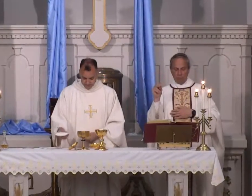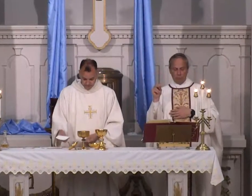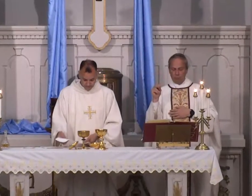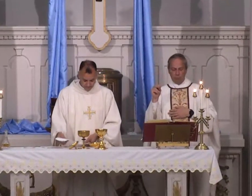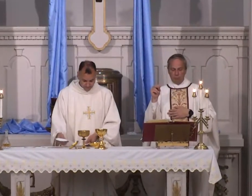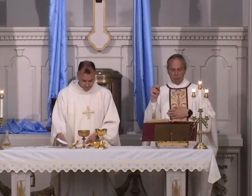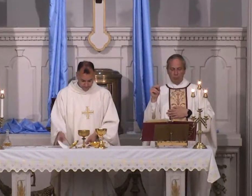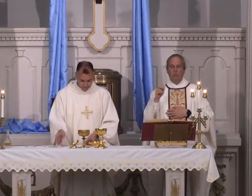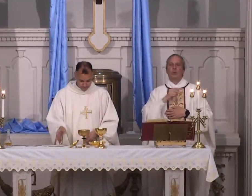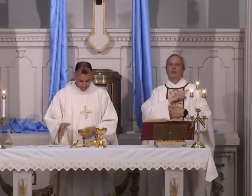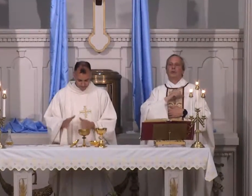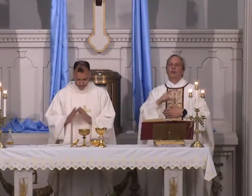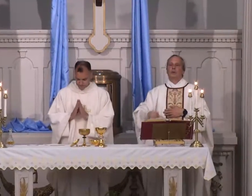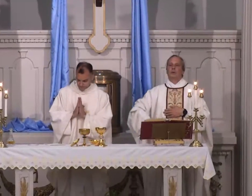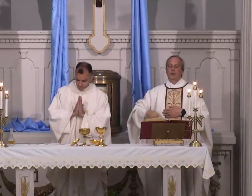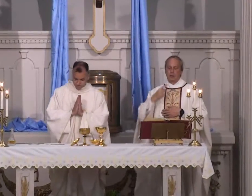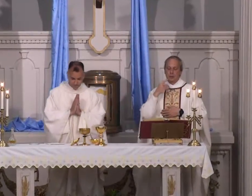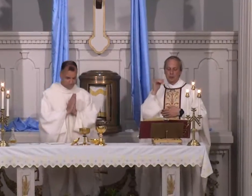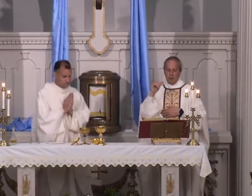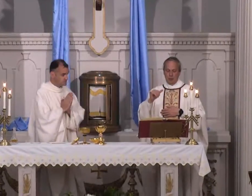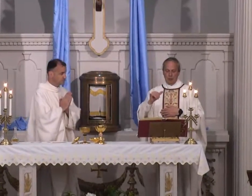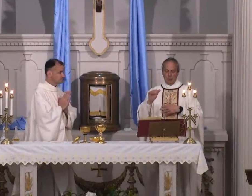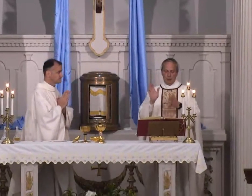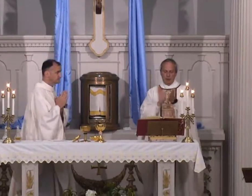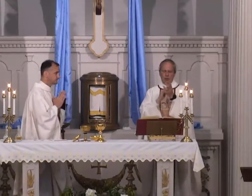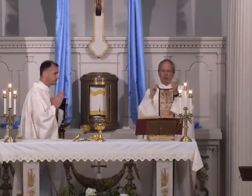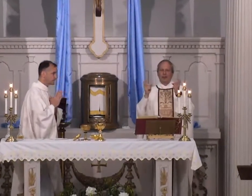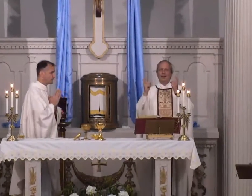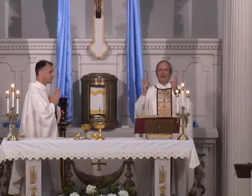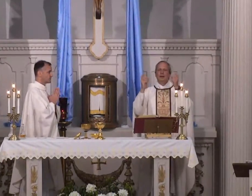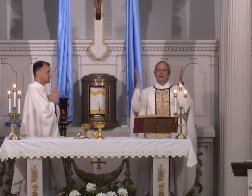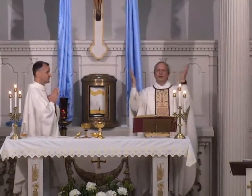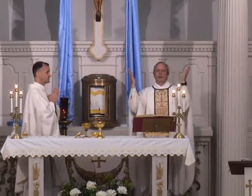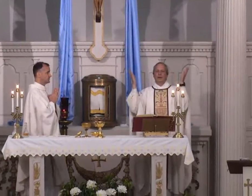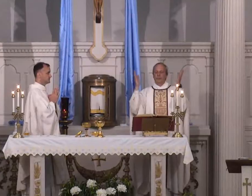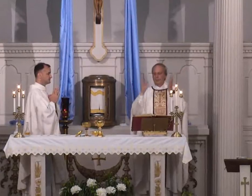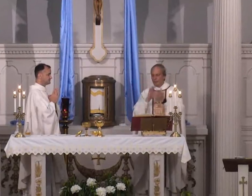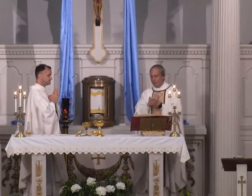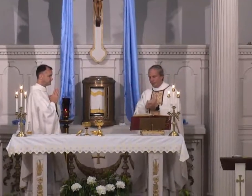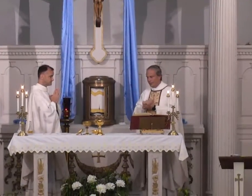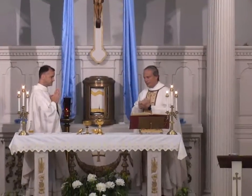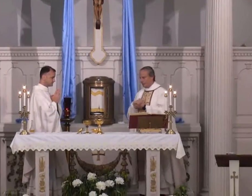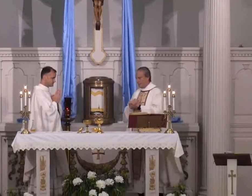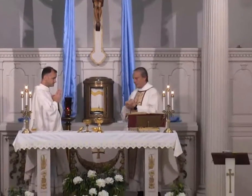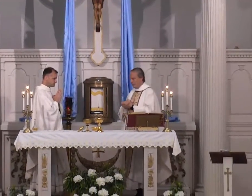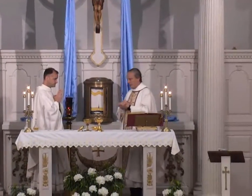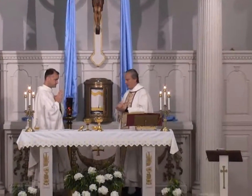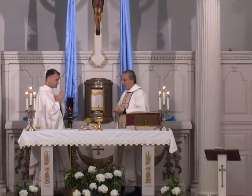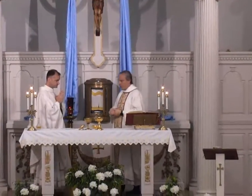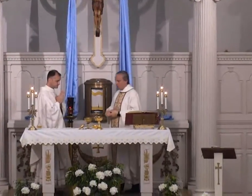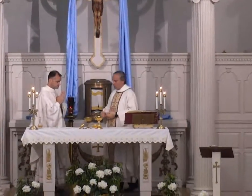gives, do I give it to you, says the Lord. Alleluia.